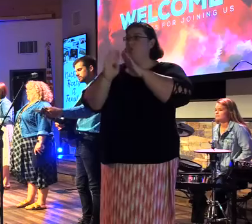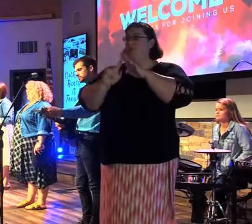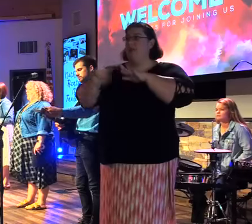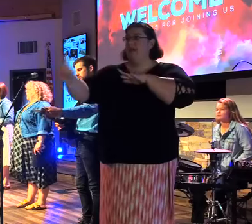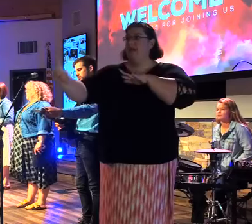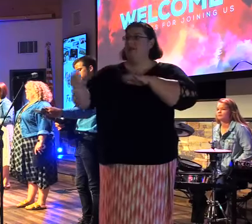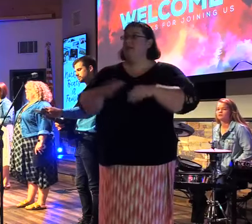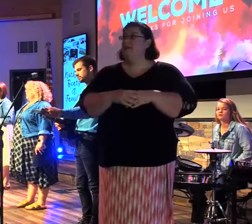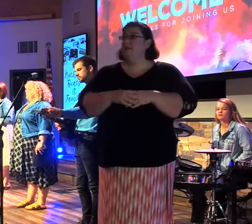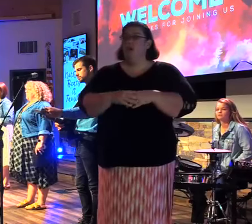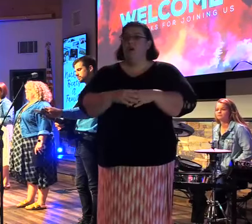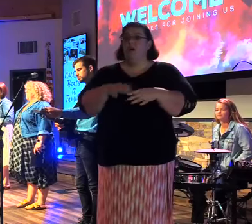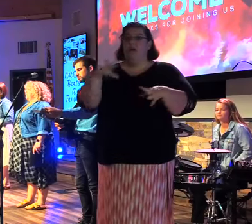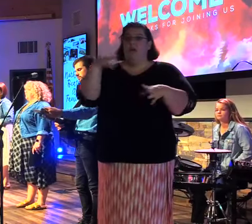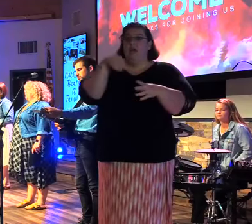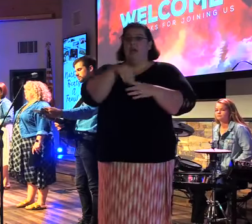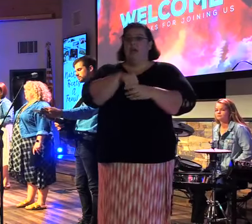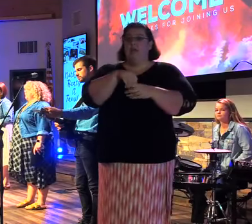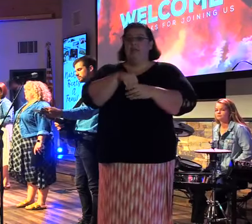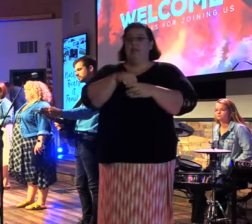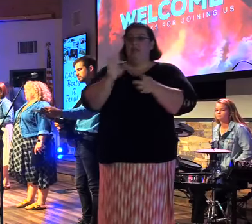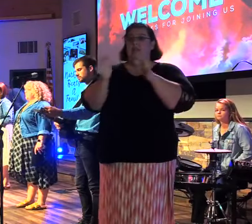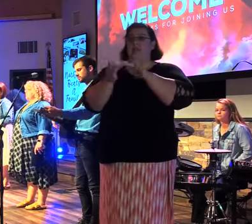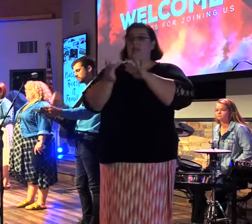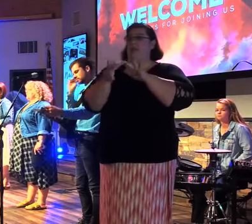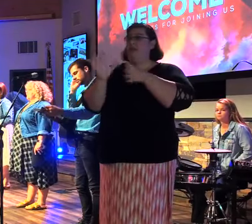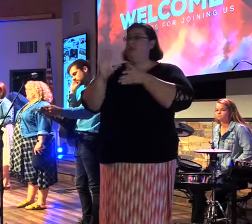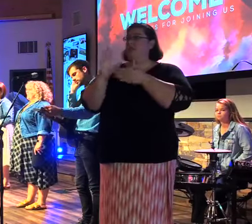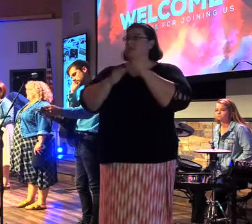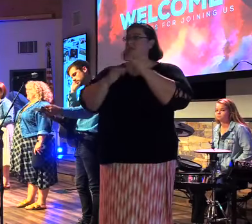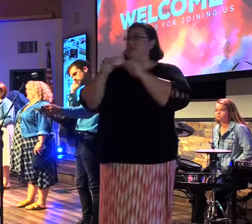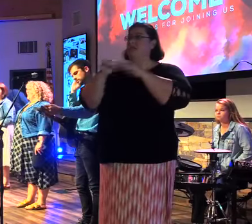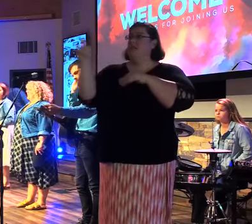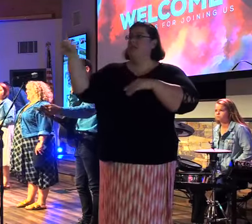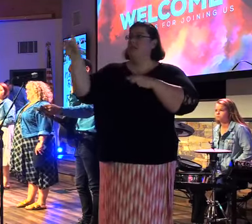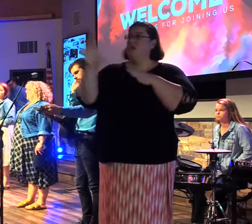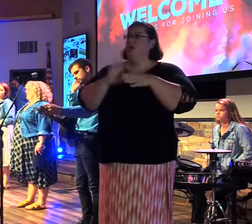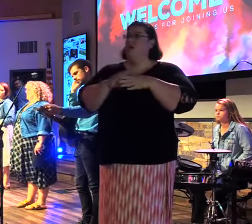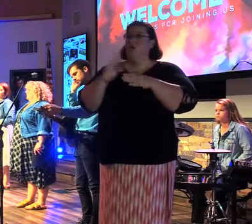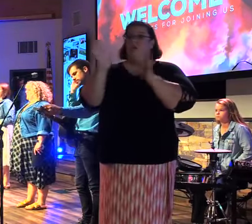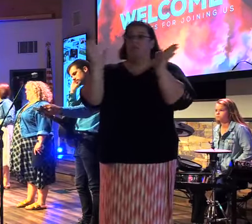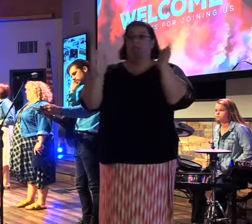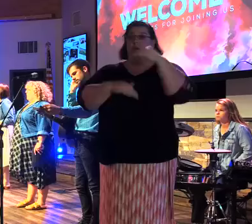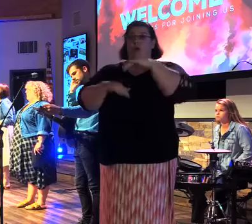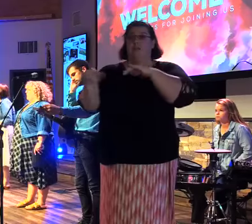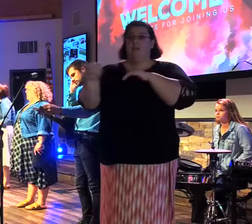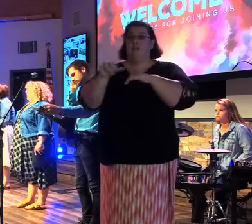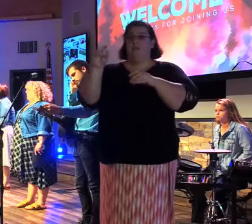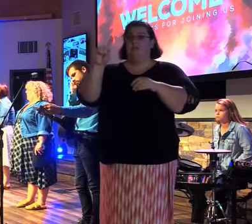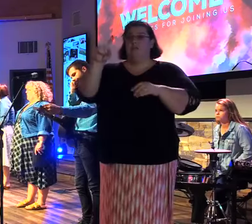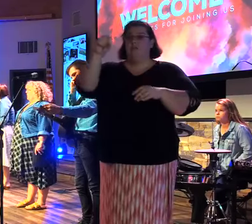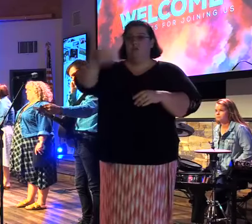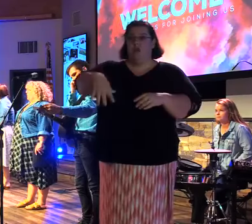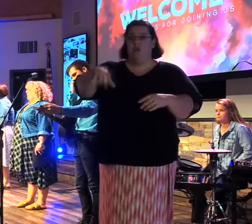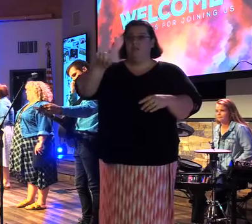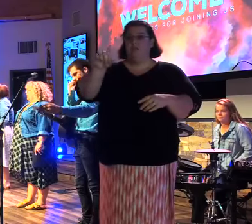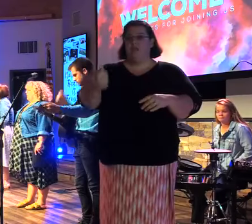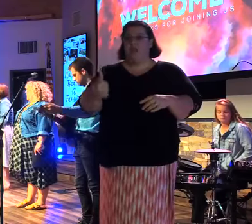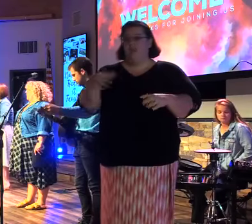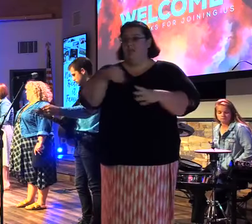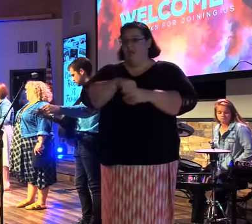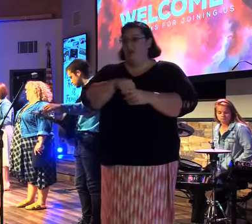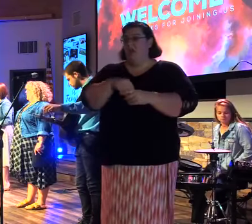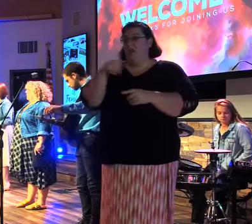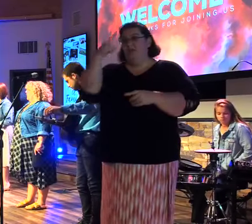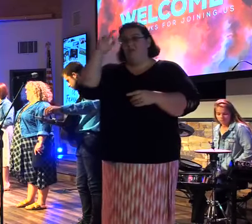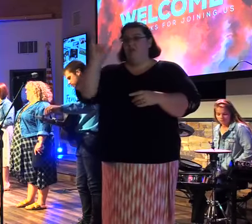exits inside of the Connections building there. Also, we've got boxes behind me in the hallways. So when you see a box, you can just drop your